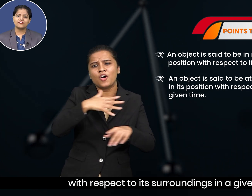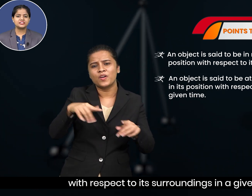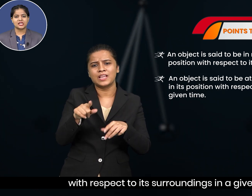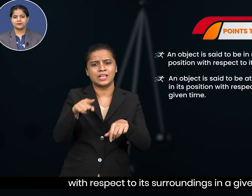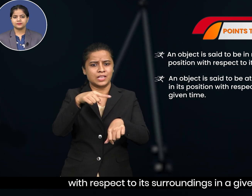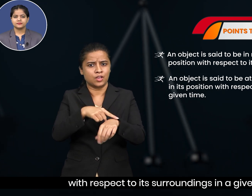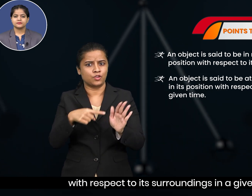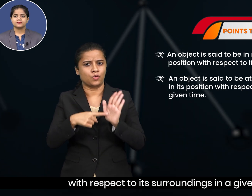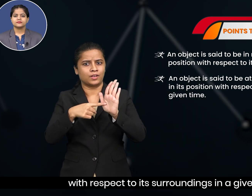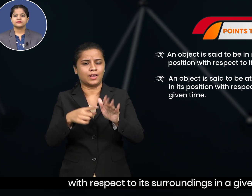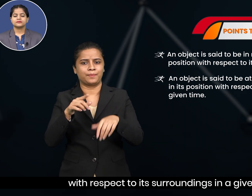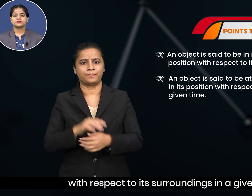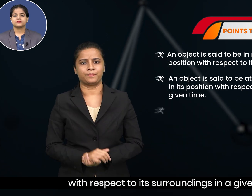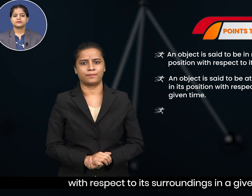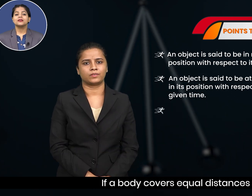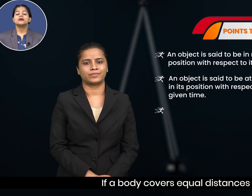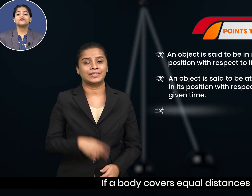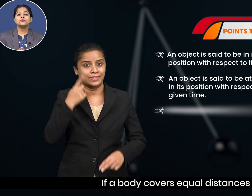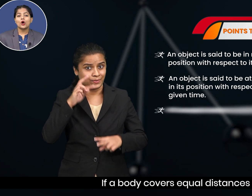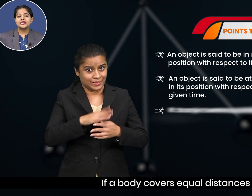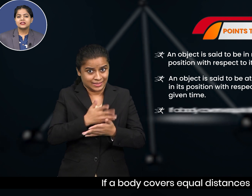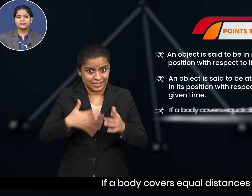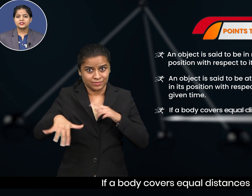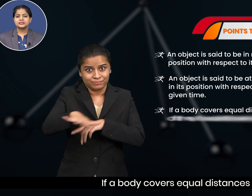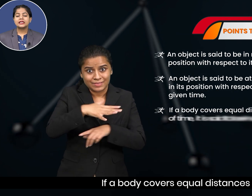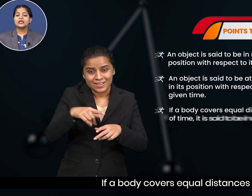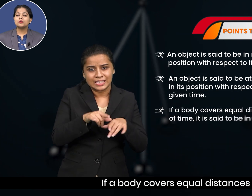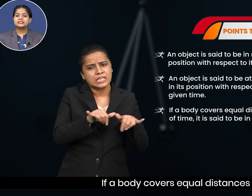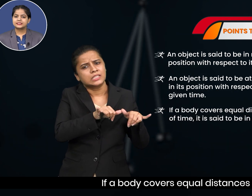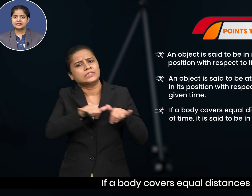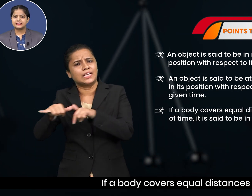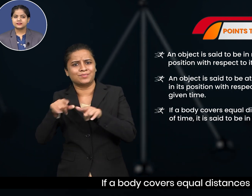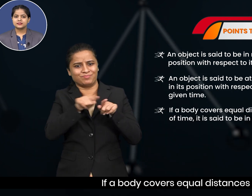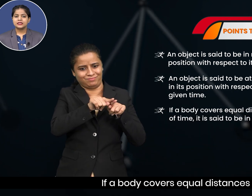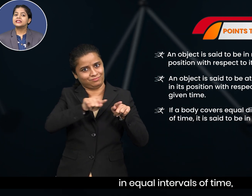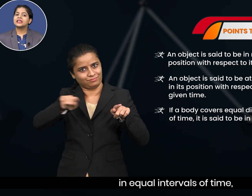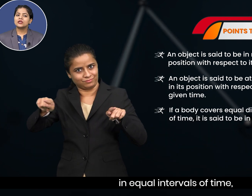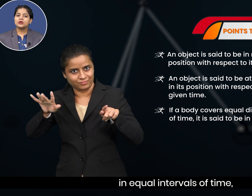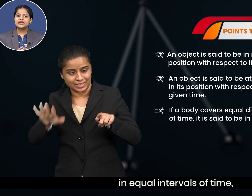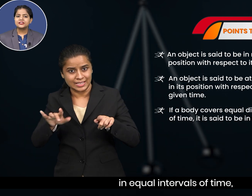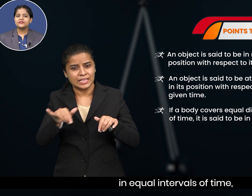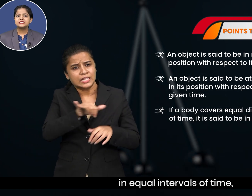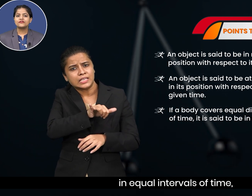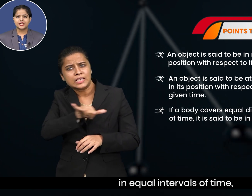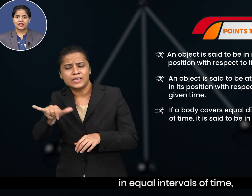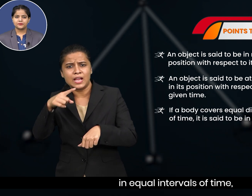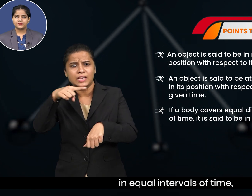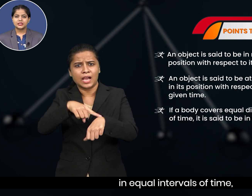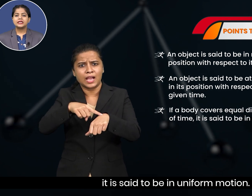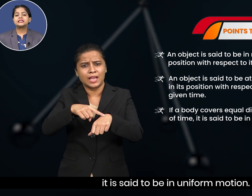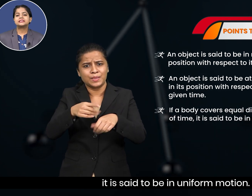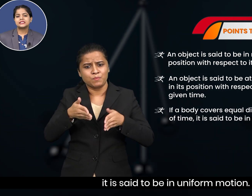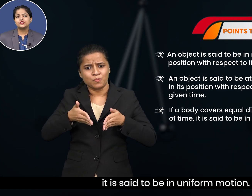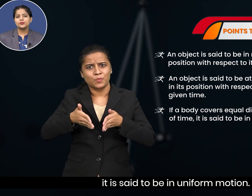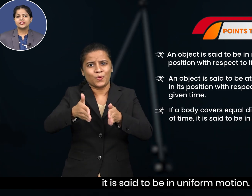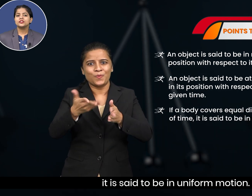a given time. If a body covers equal distances in equal intervals of time,